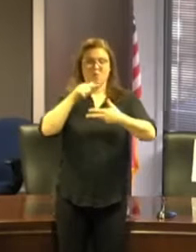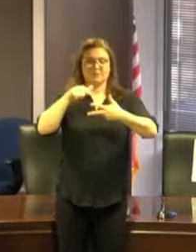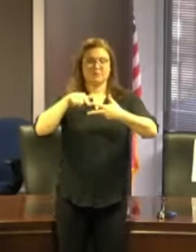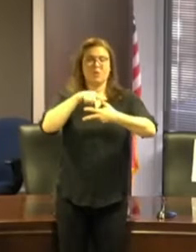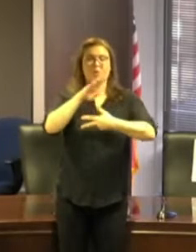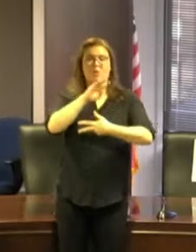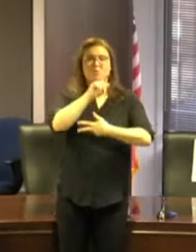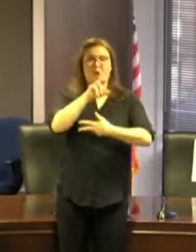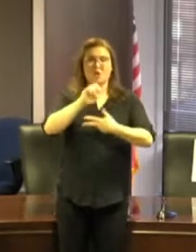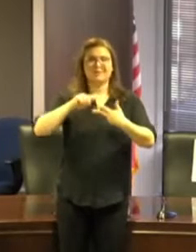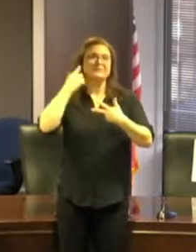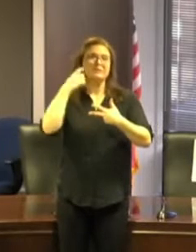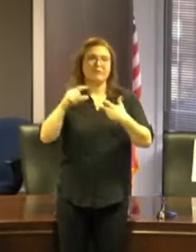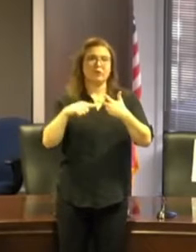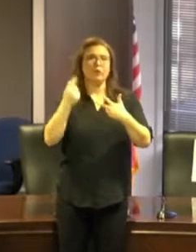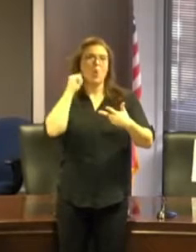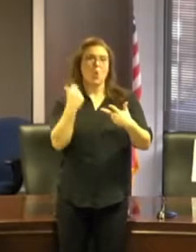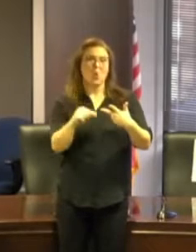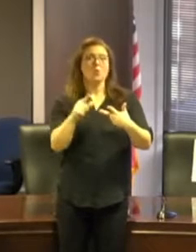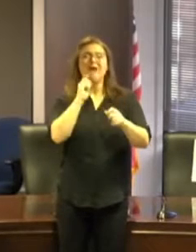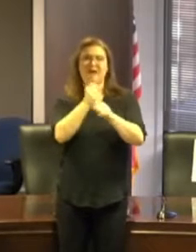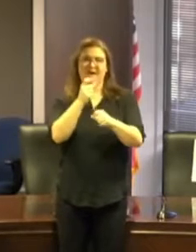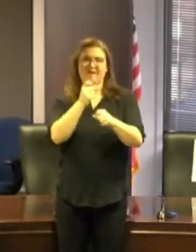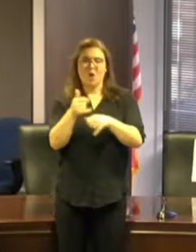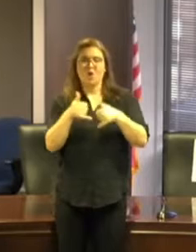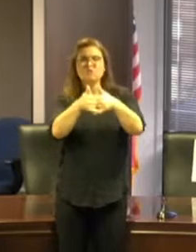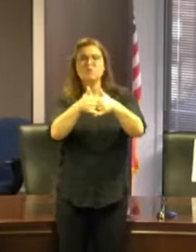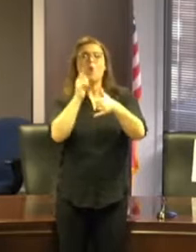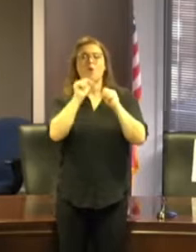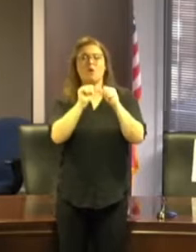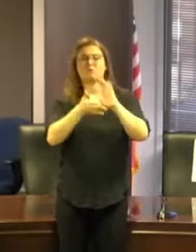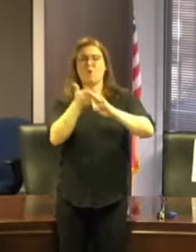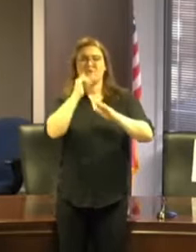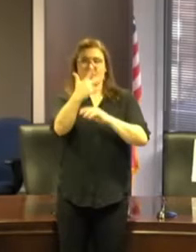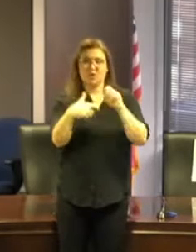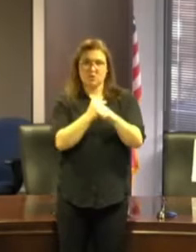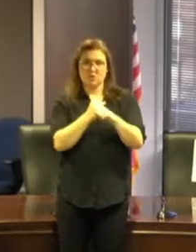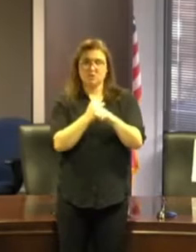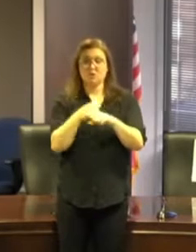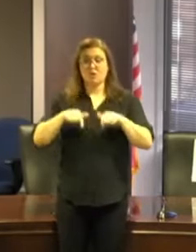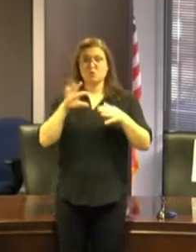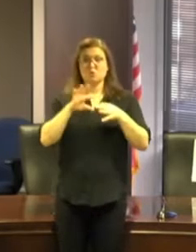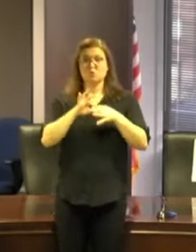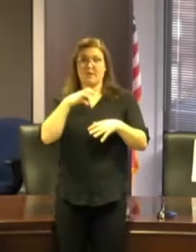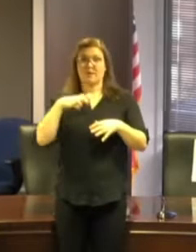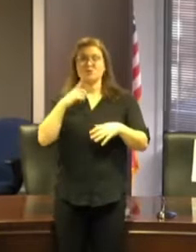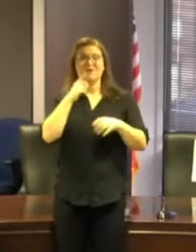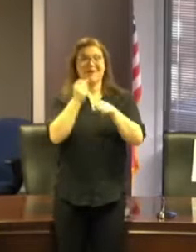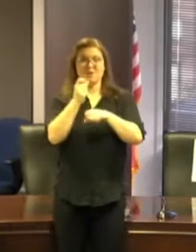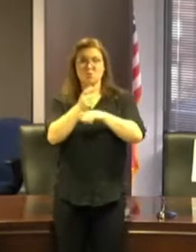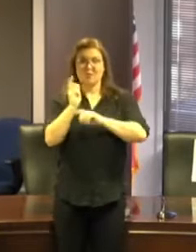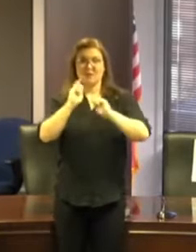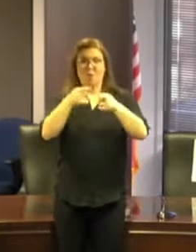are issued annually and are active for a three-year period. The Joint Commission is annually awarded and renewed